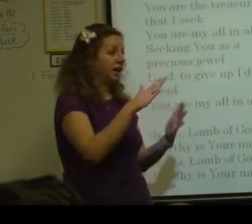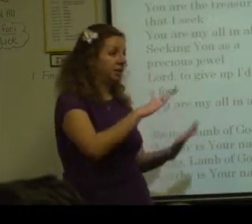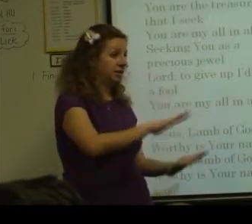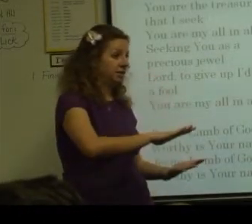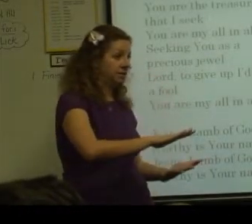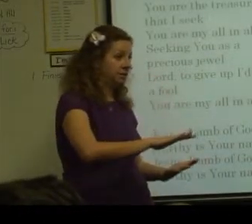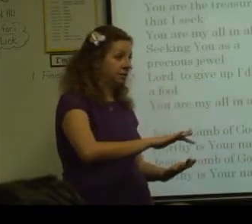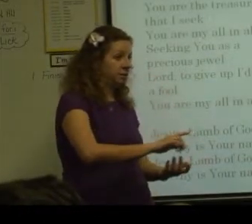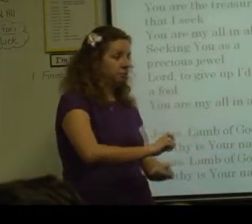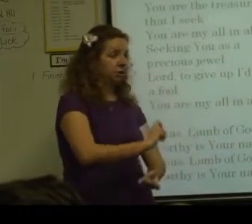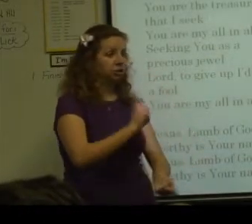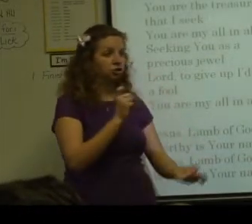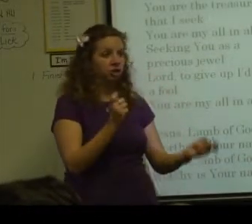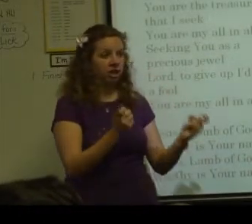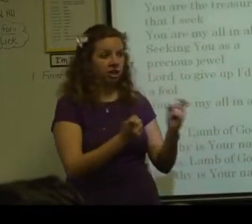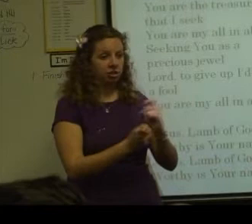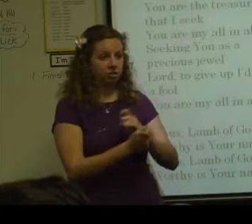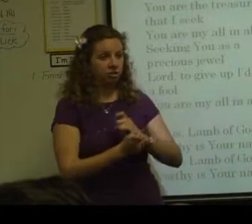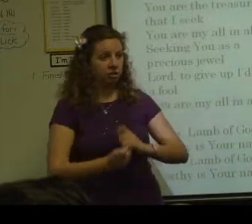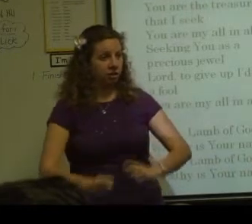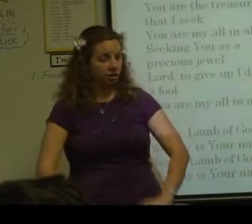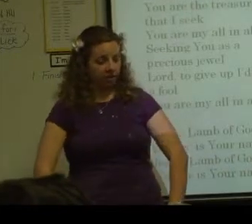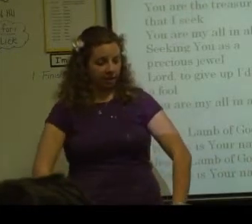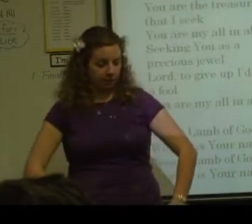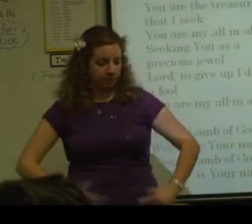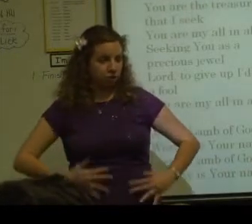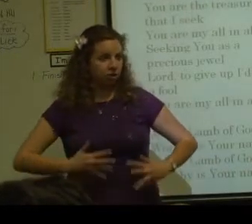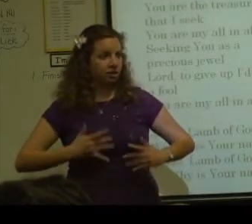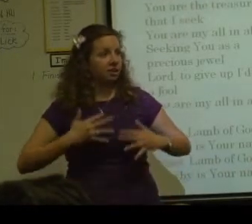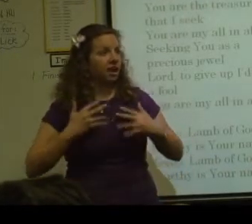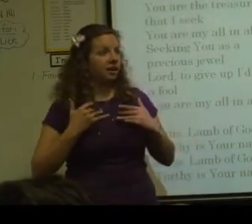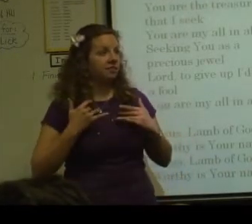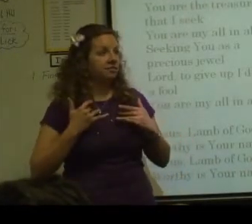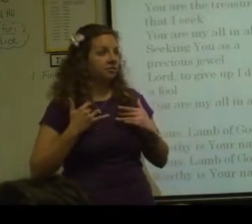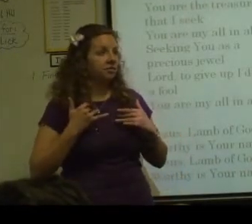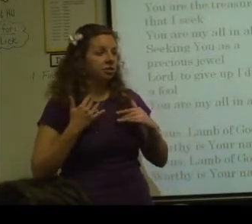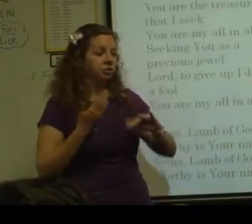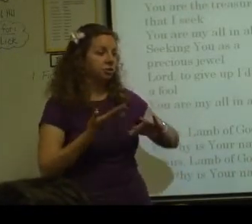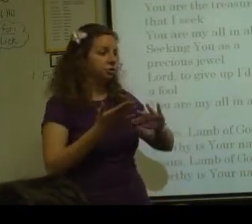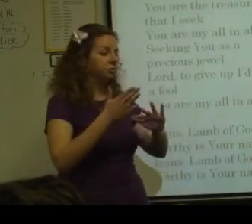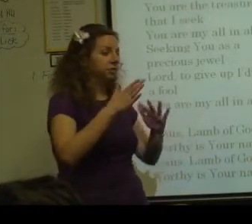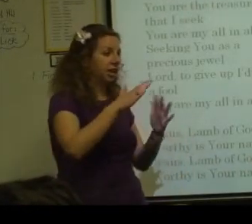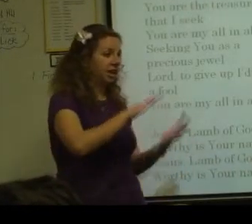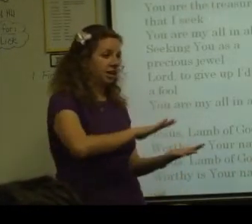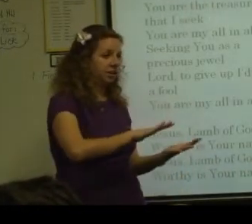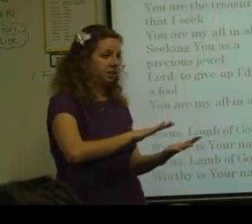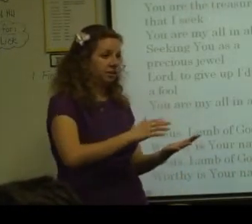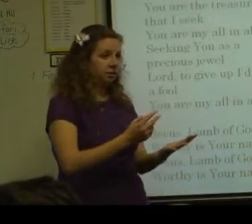dead, being changed, like spiritually alive. You could do dead,